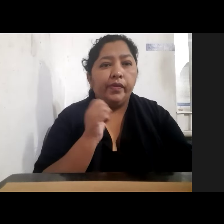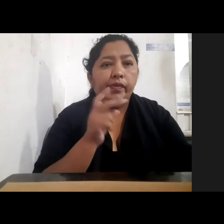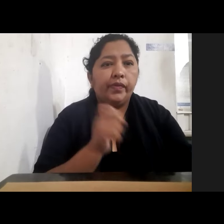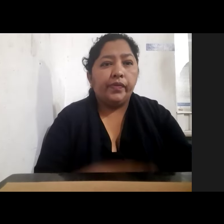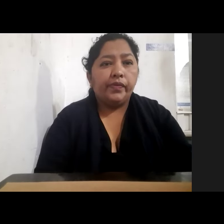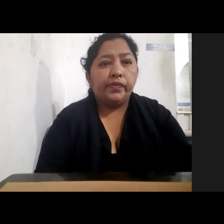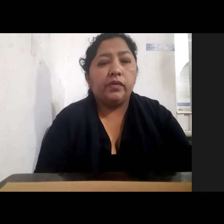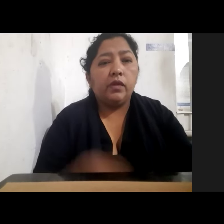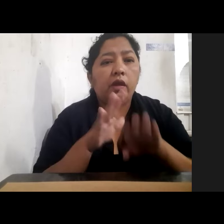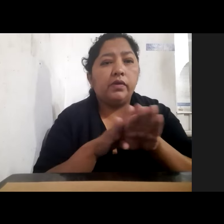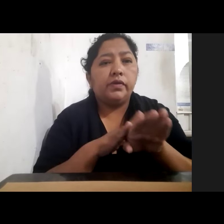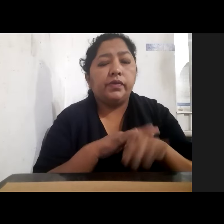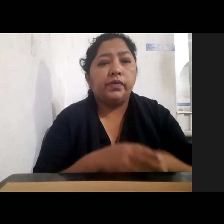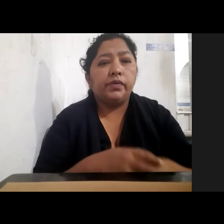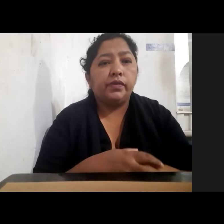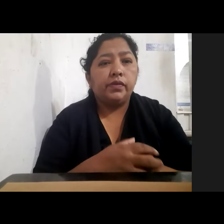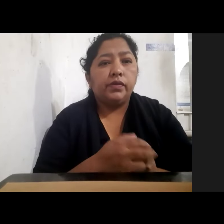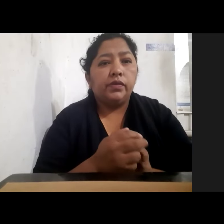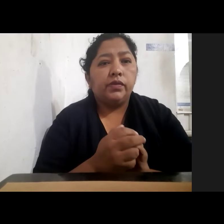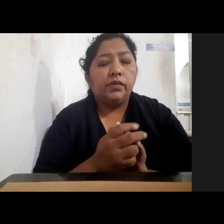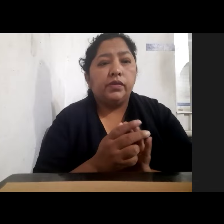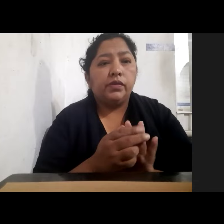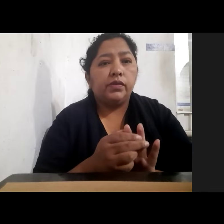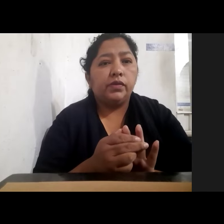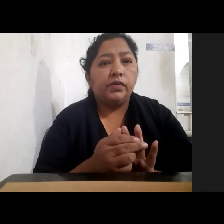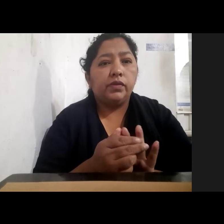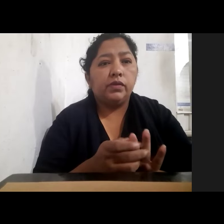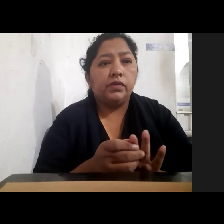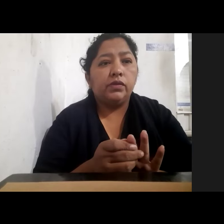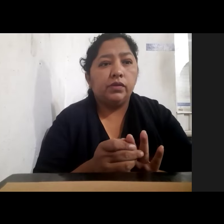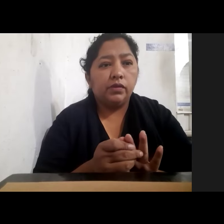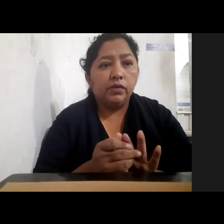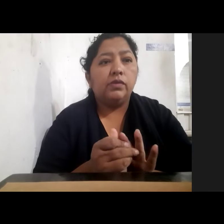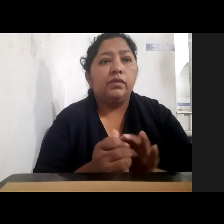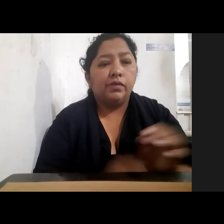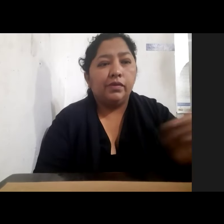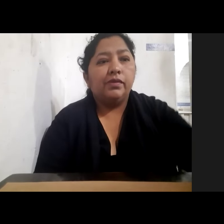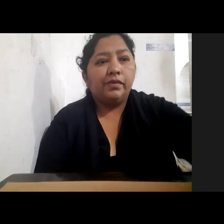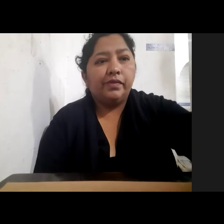no es audible. Carla, por favor acepta mis disculpas. Simplemente resolveremos.